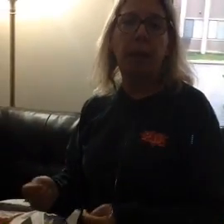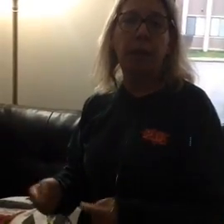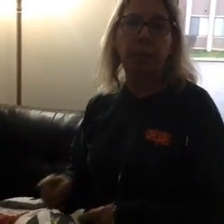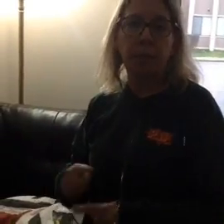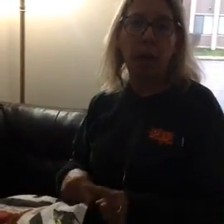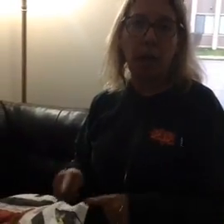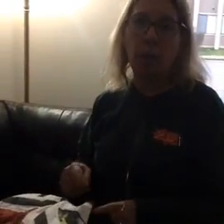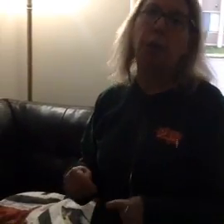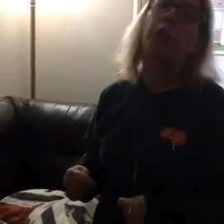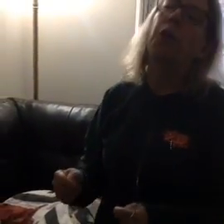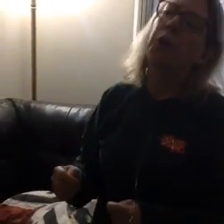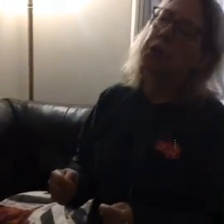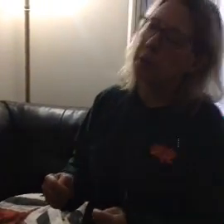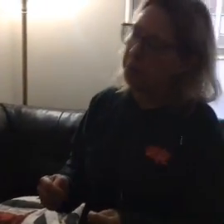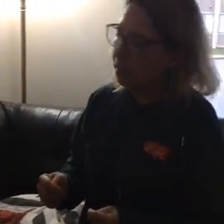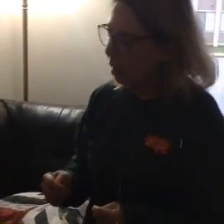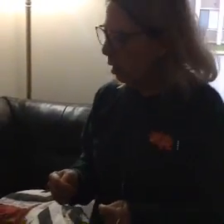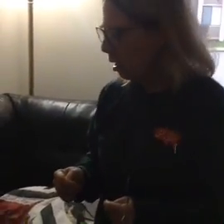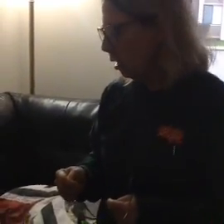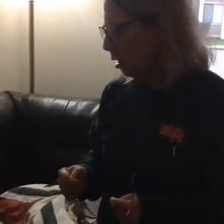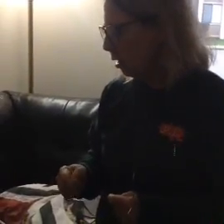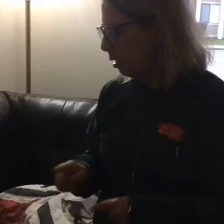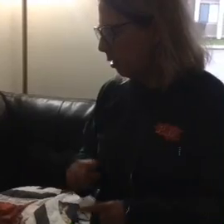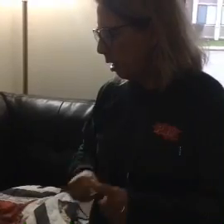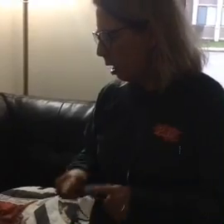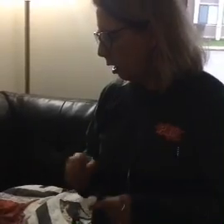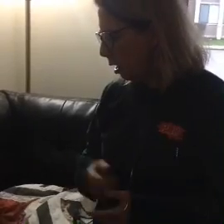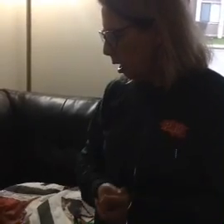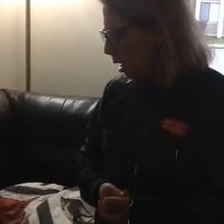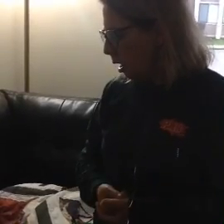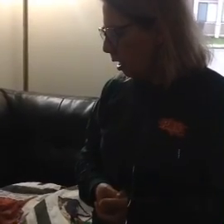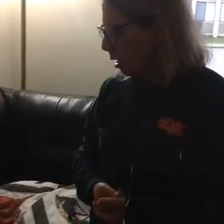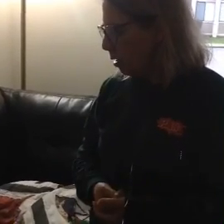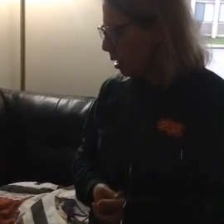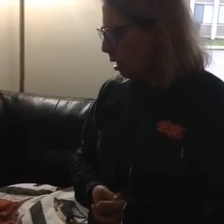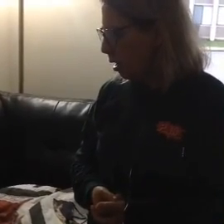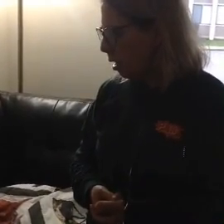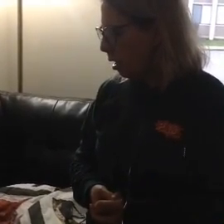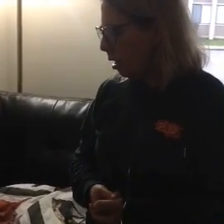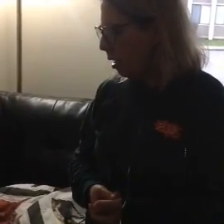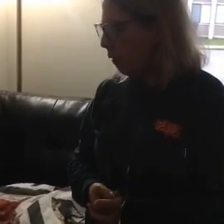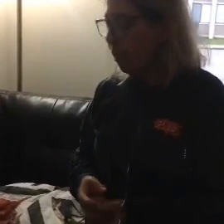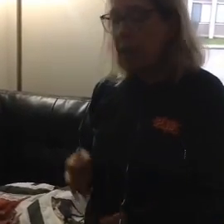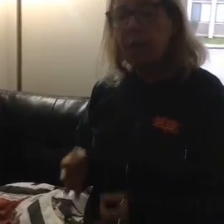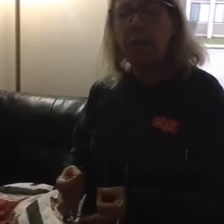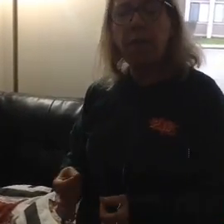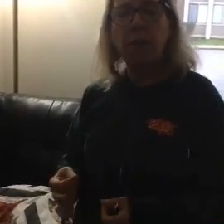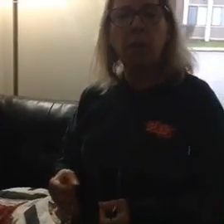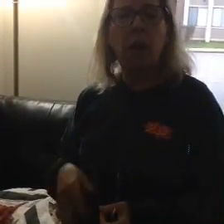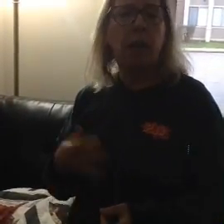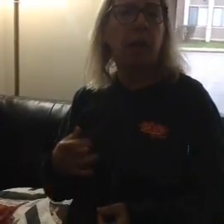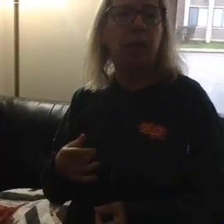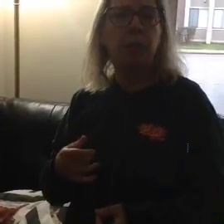him sign or encourage him to sign. And if I feel like he